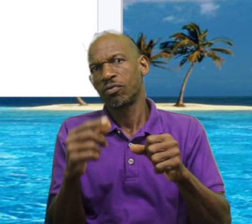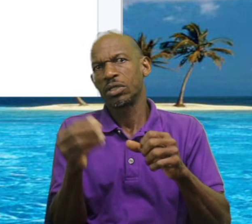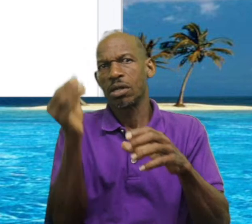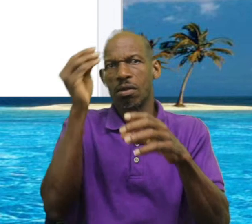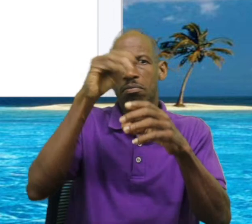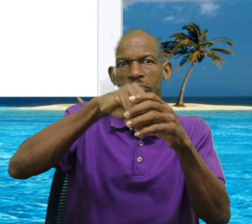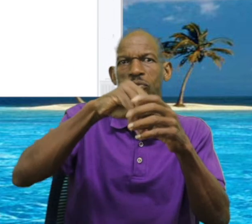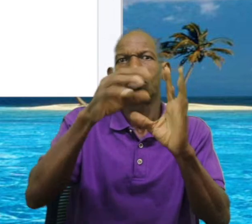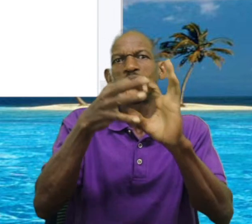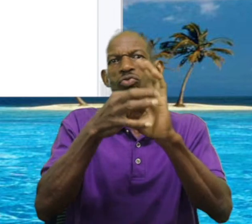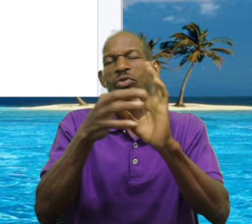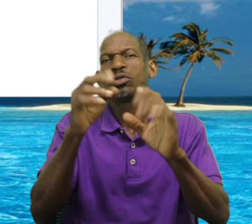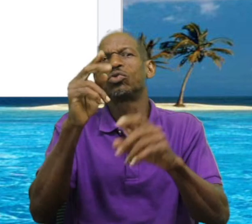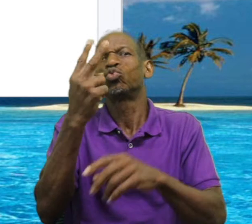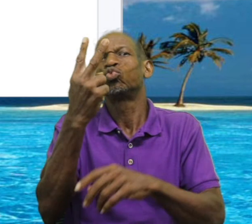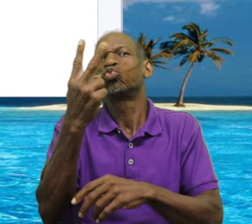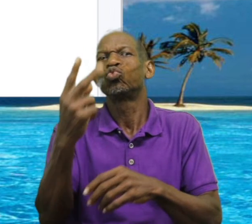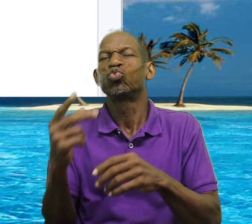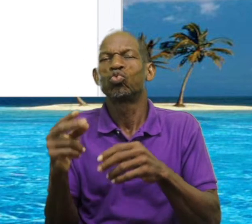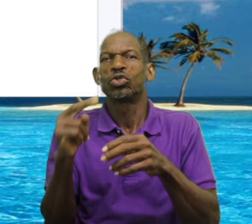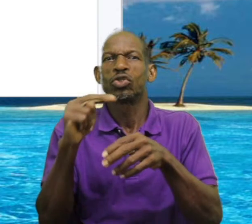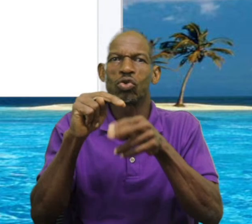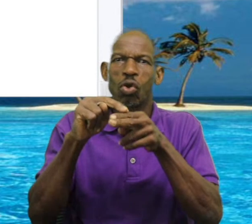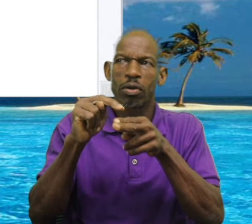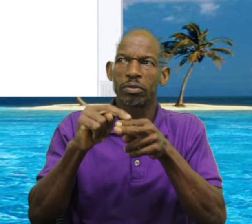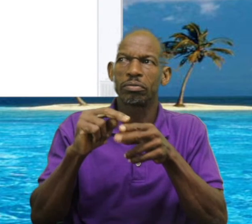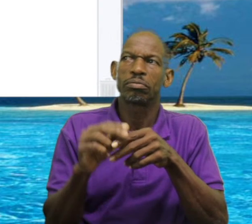Similarly, if I have